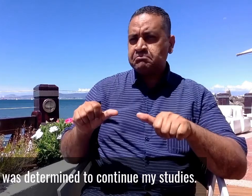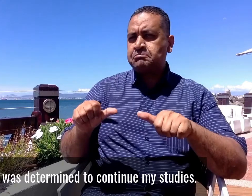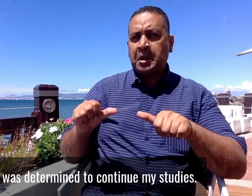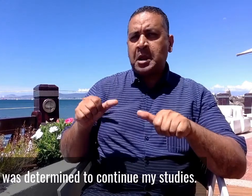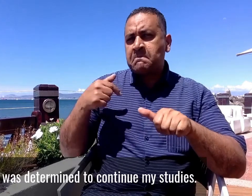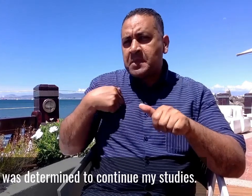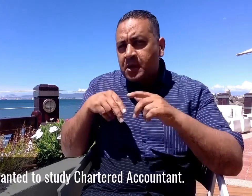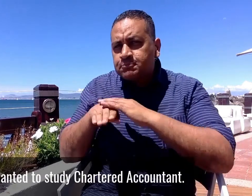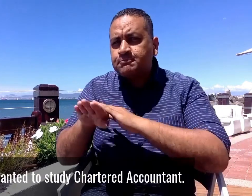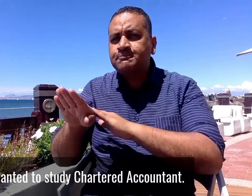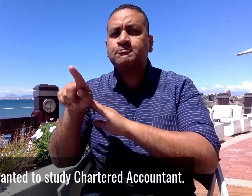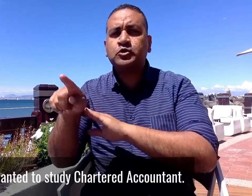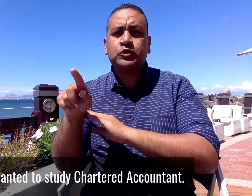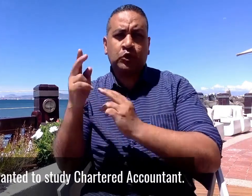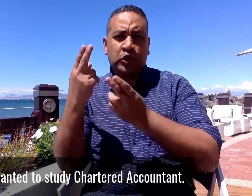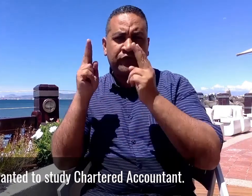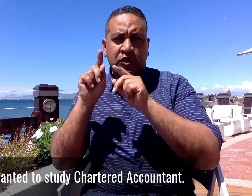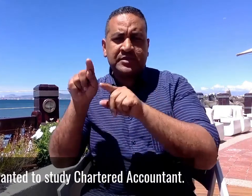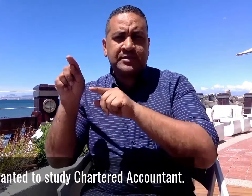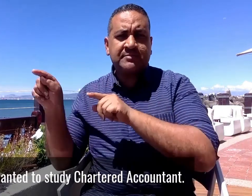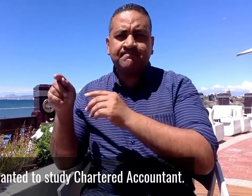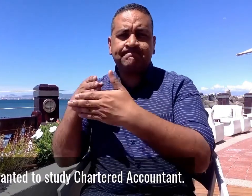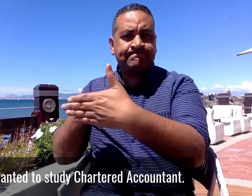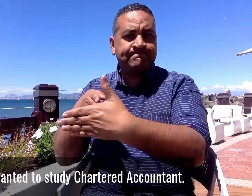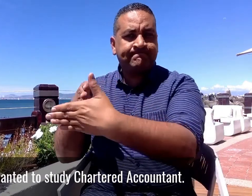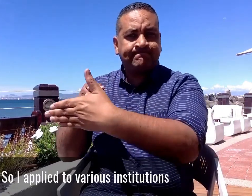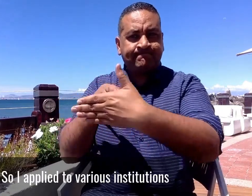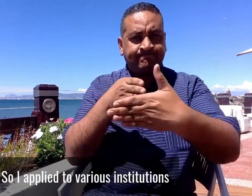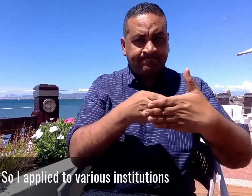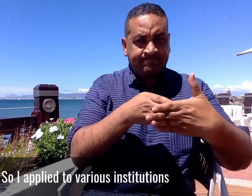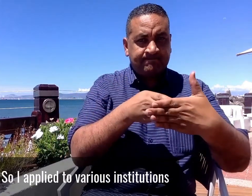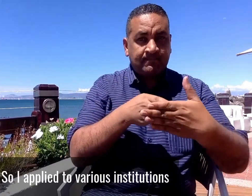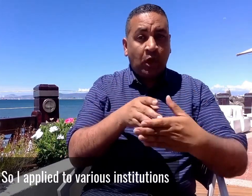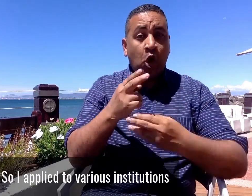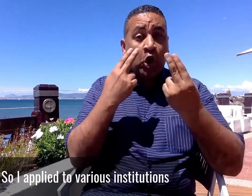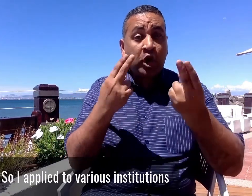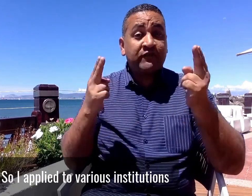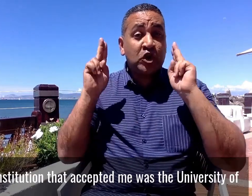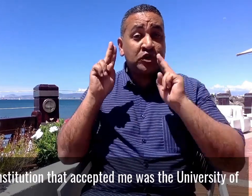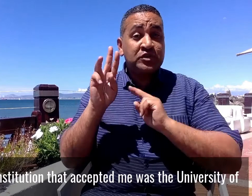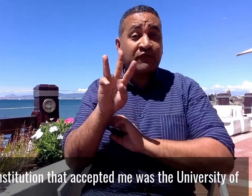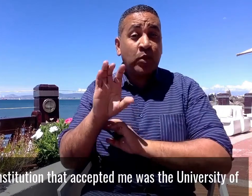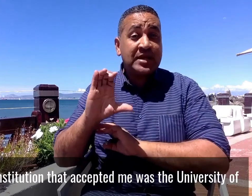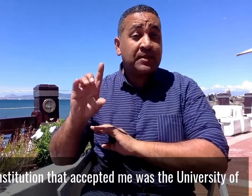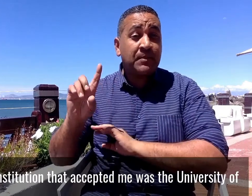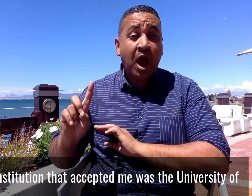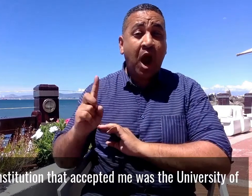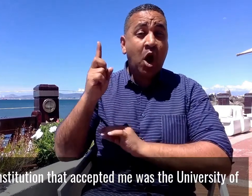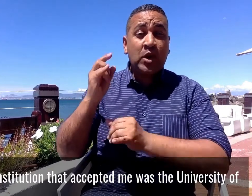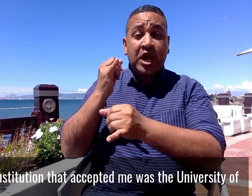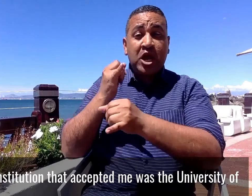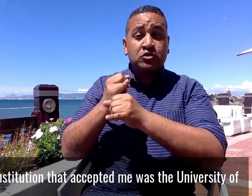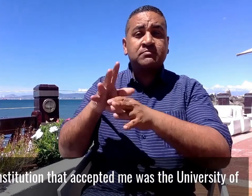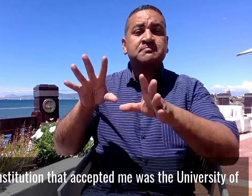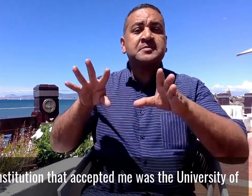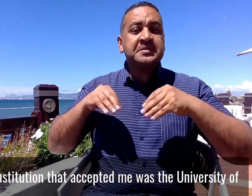studies. I wanted to study chartered accounting, so I applied to various institutions, but the only institution that accepted me